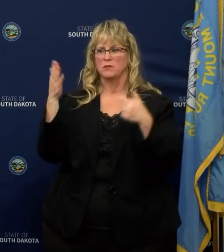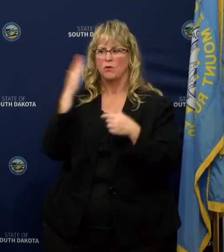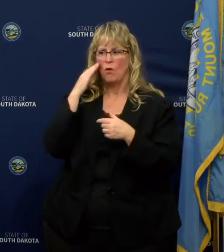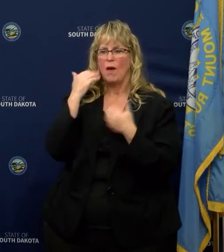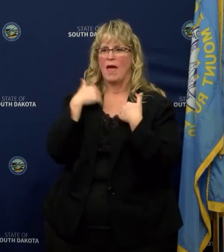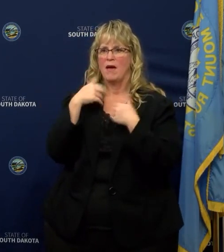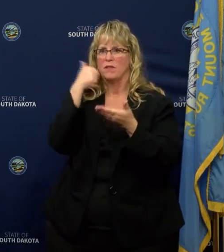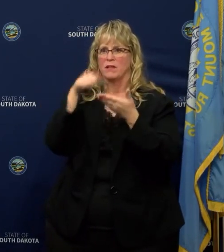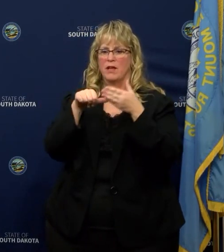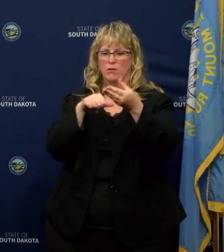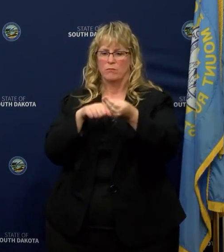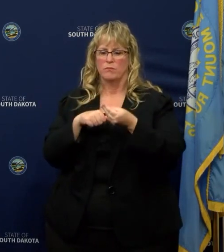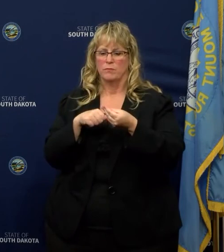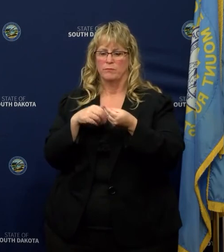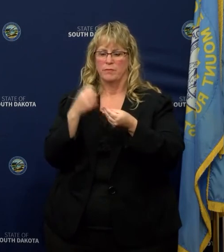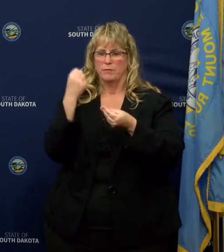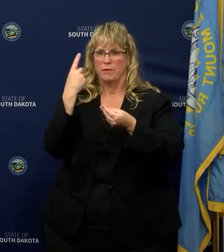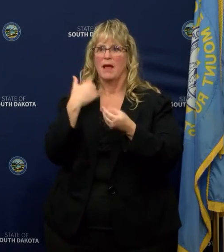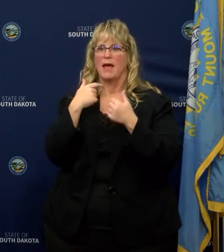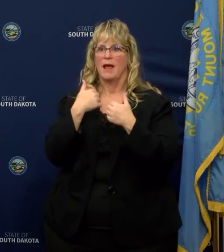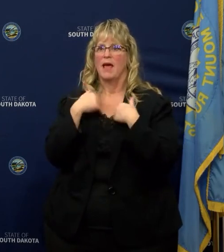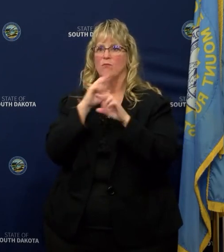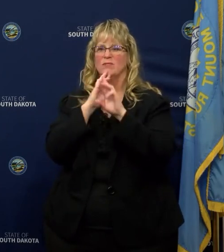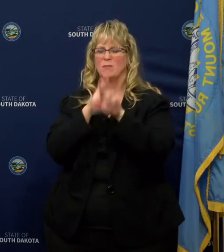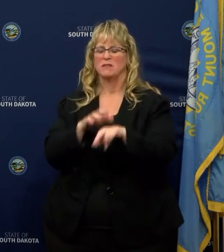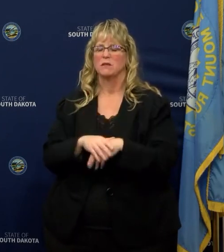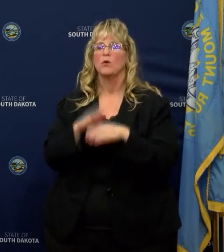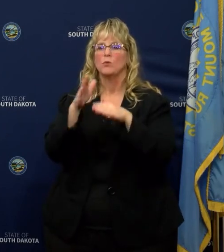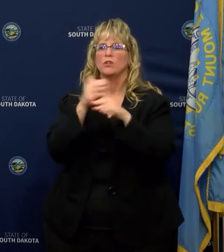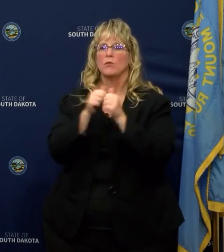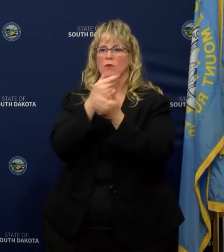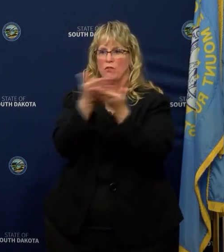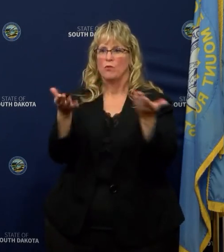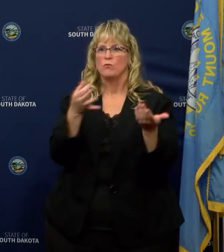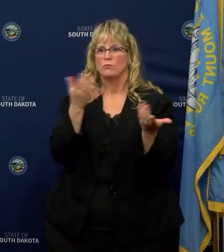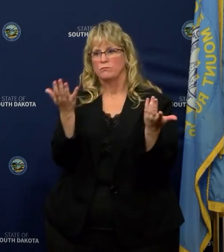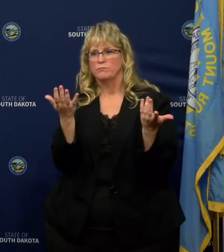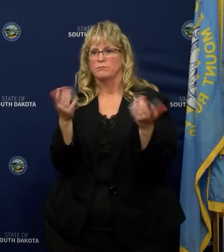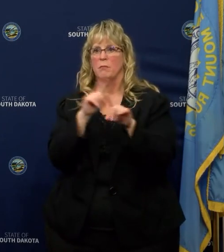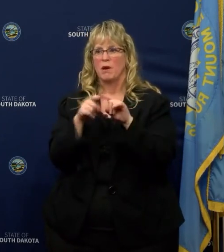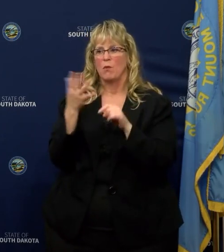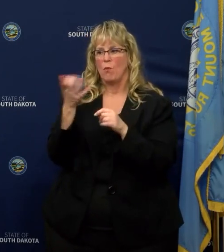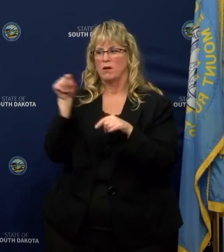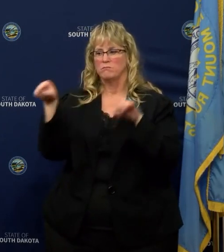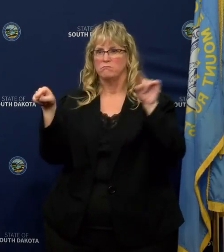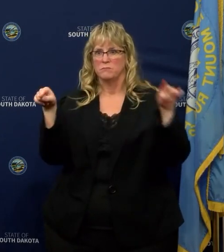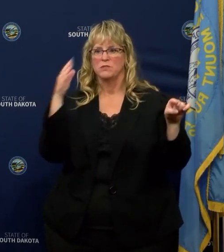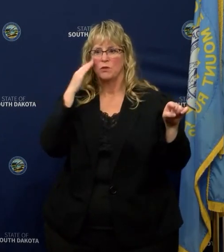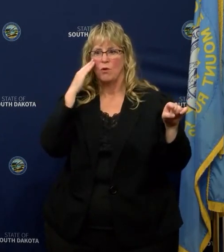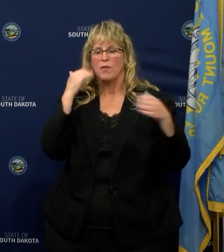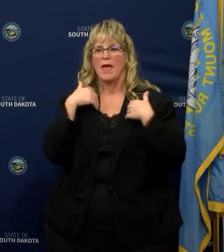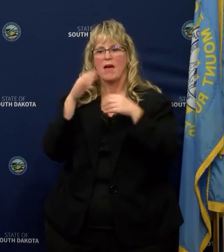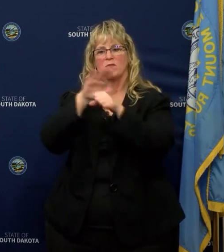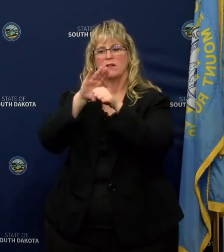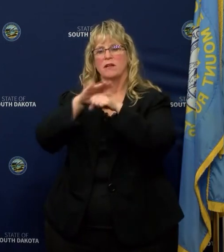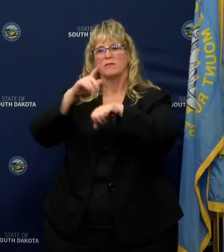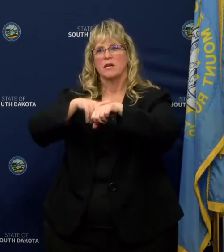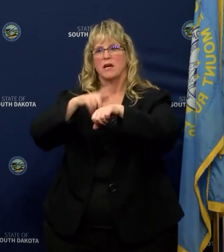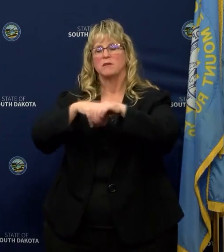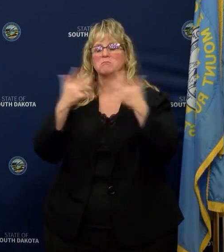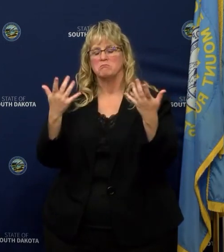them have it first and digest it and get a response. So we'll share that with you. Just wanted to make sure that they had adequate time